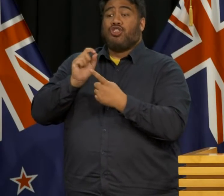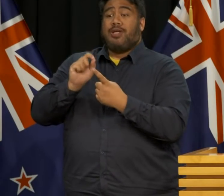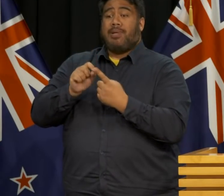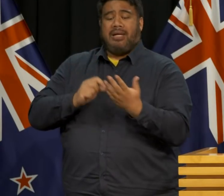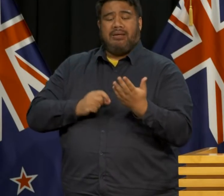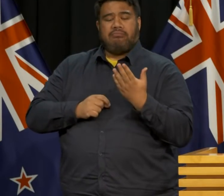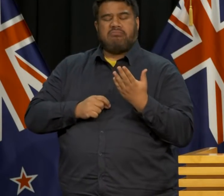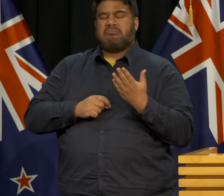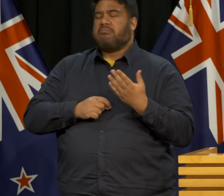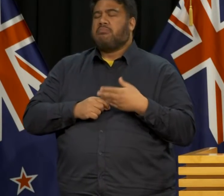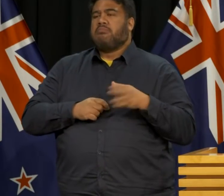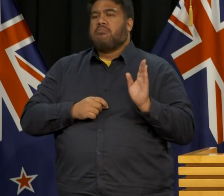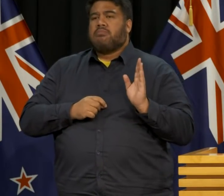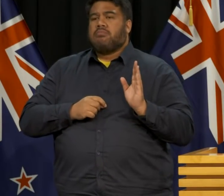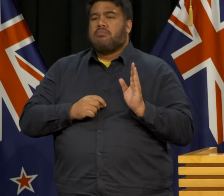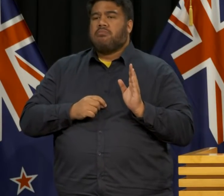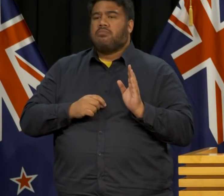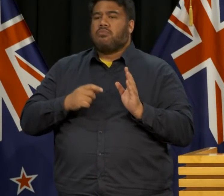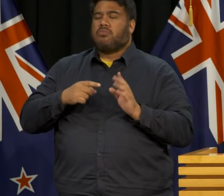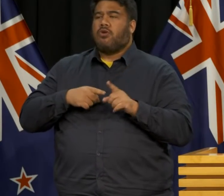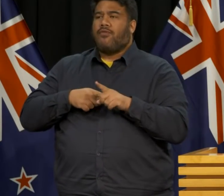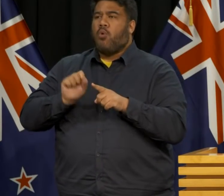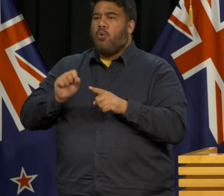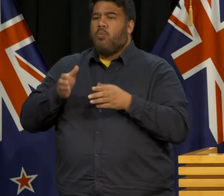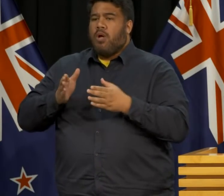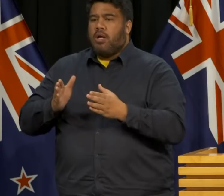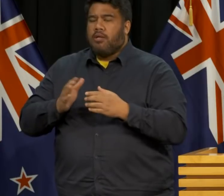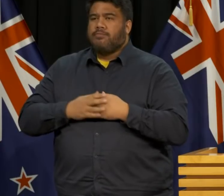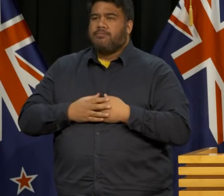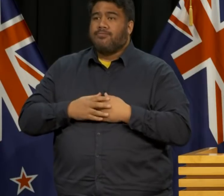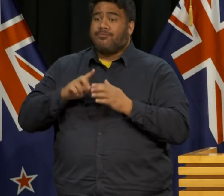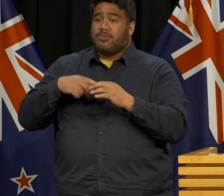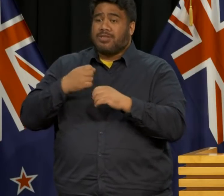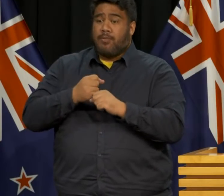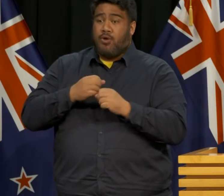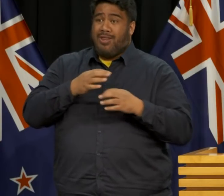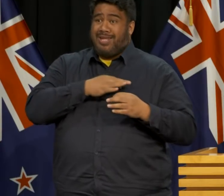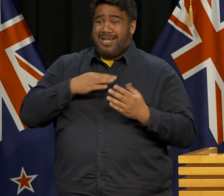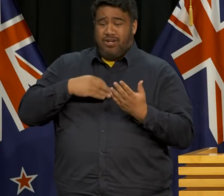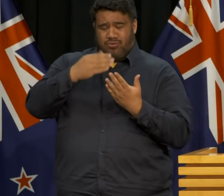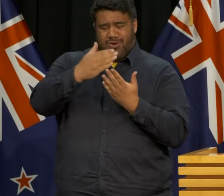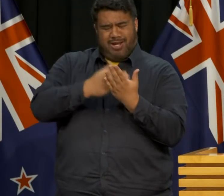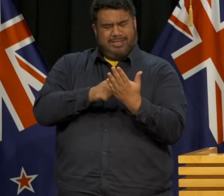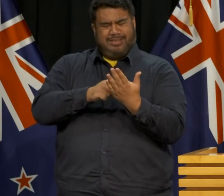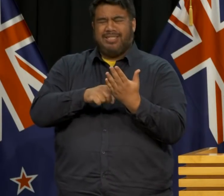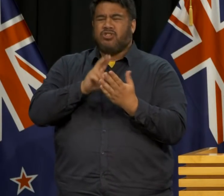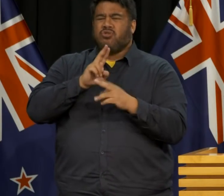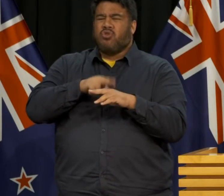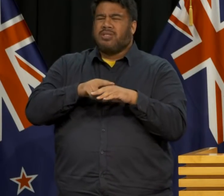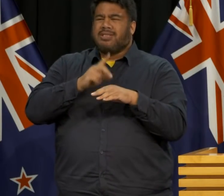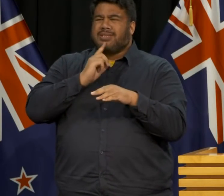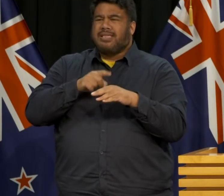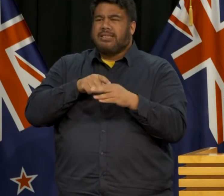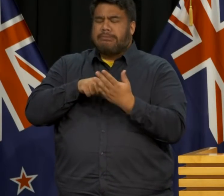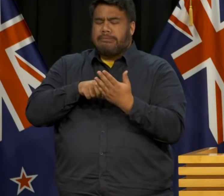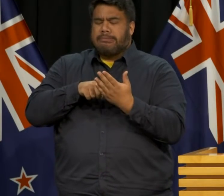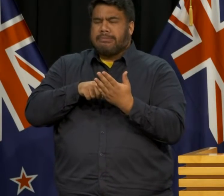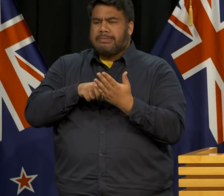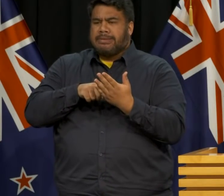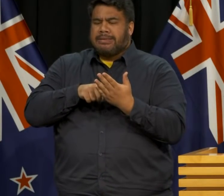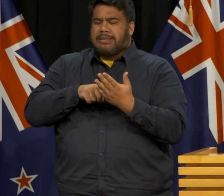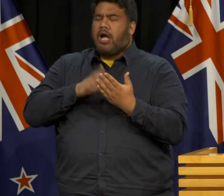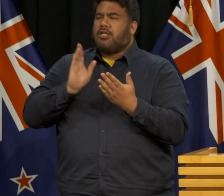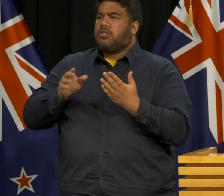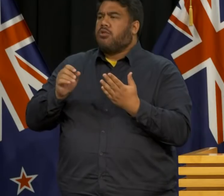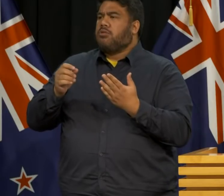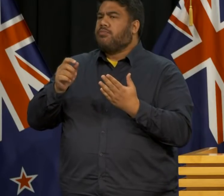that. One of the issues was that even with the new clinical guidance, some GPs were continuing to report people